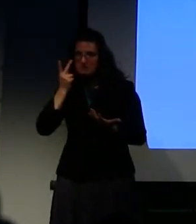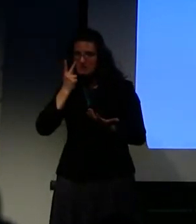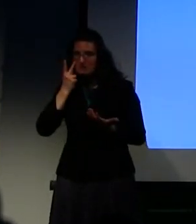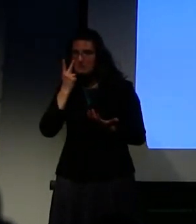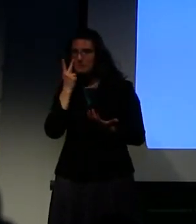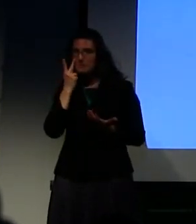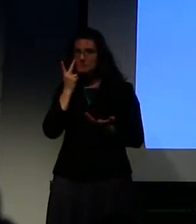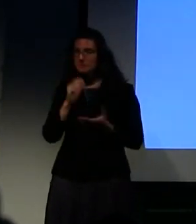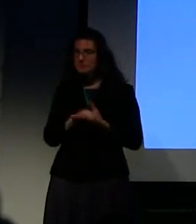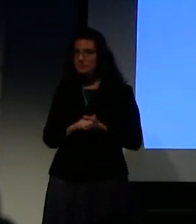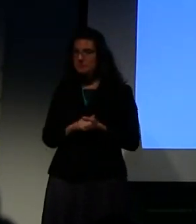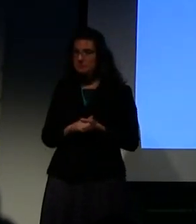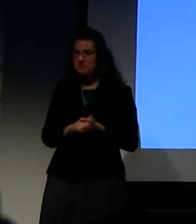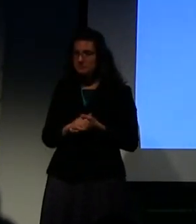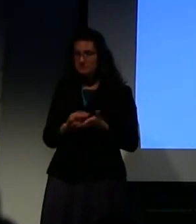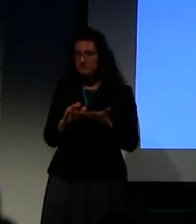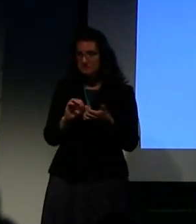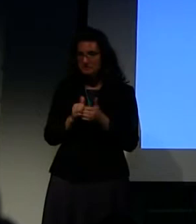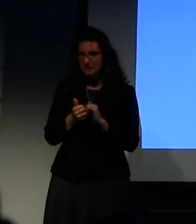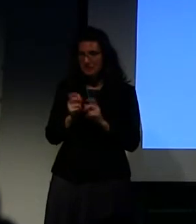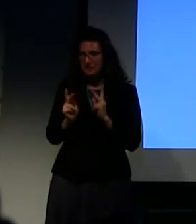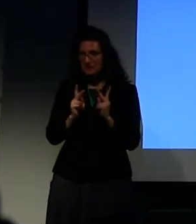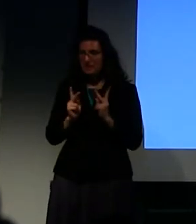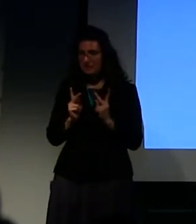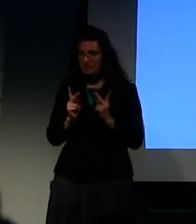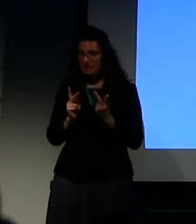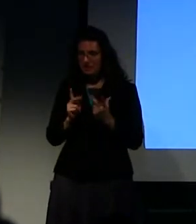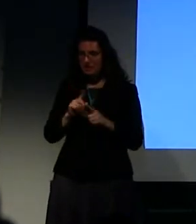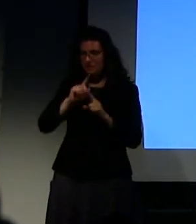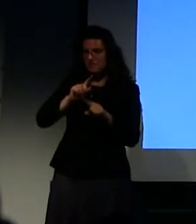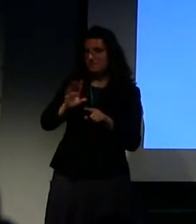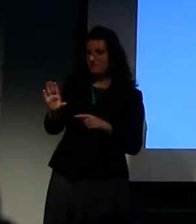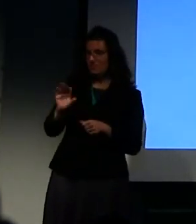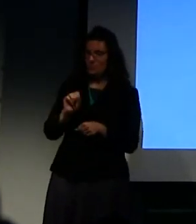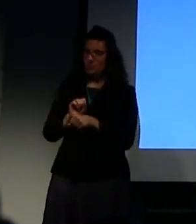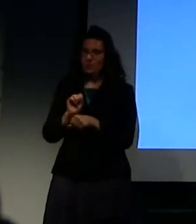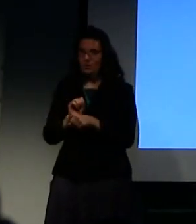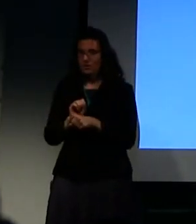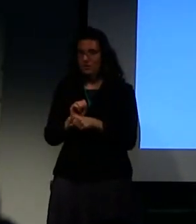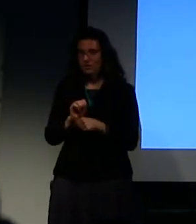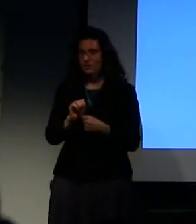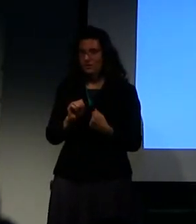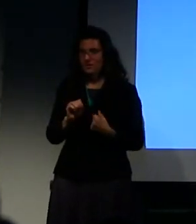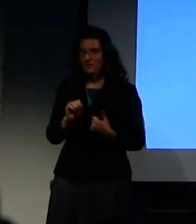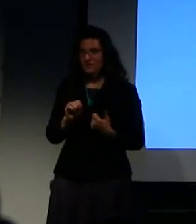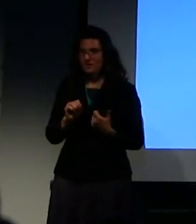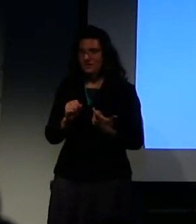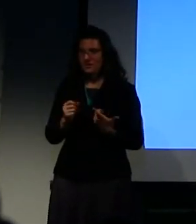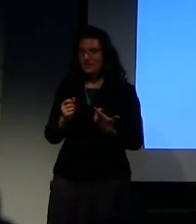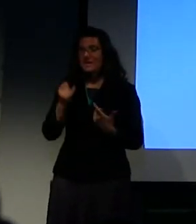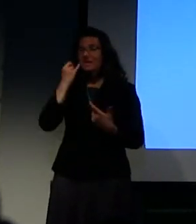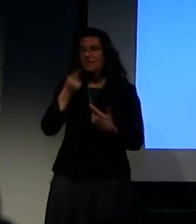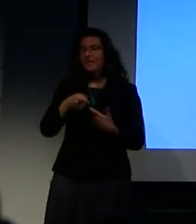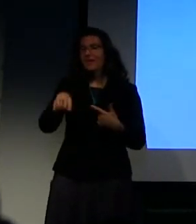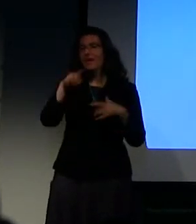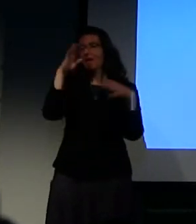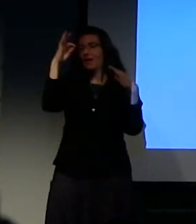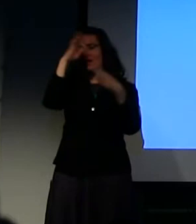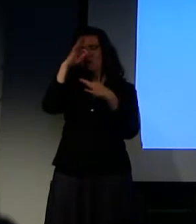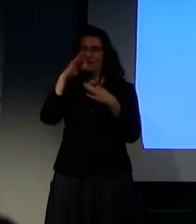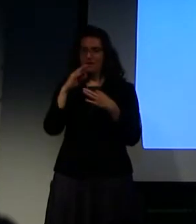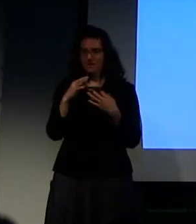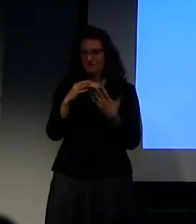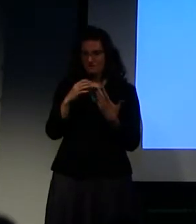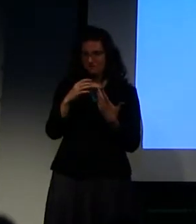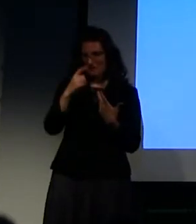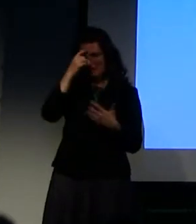And how has people received your work, like knowing that, oh, this is a piece about mental illness? And I just